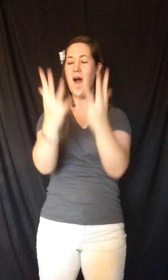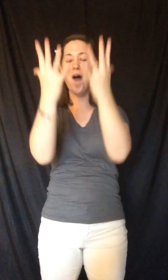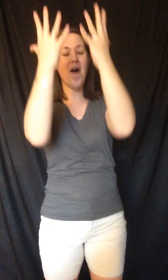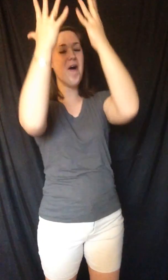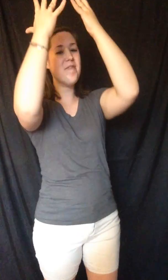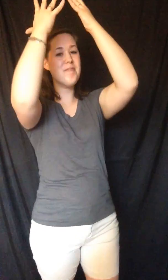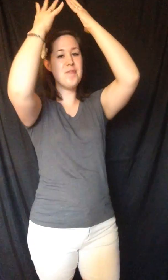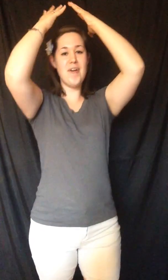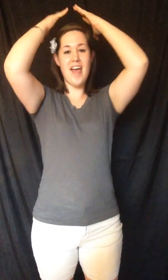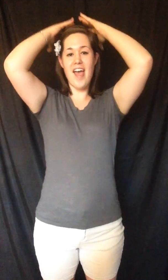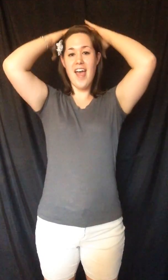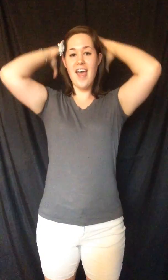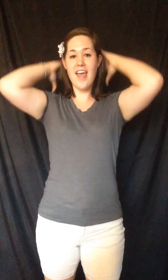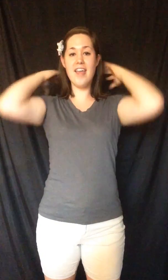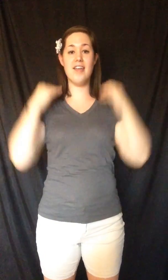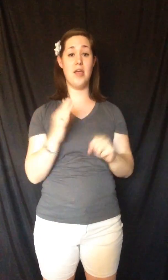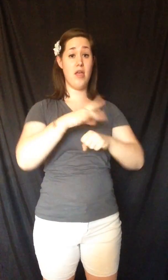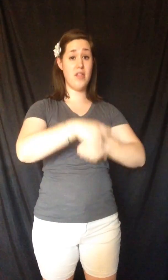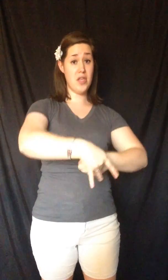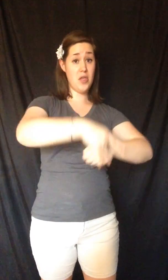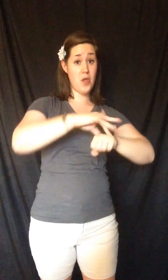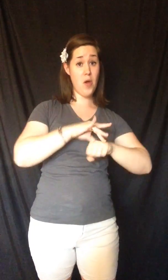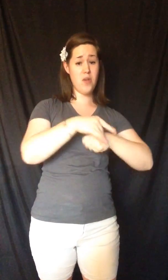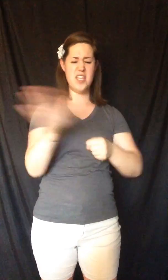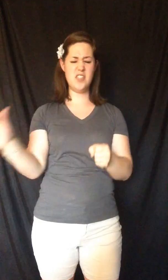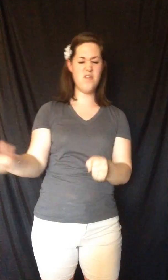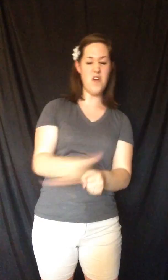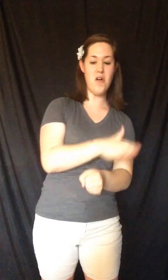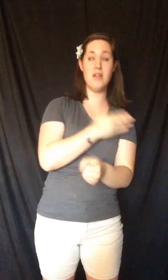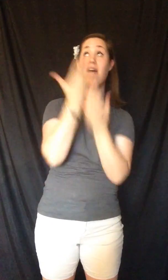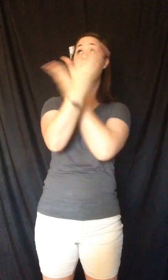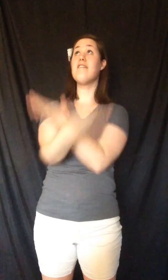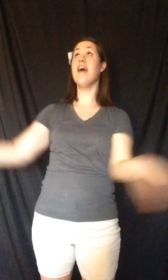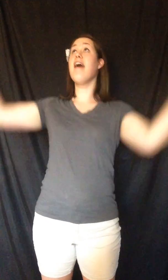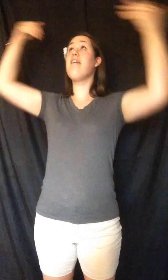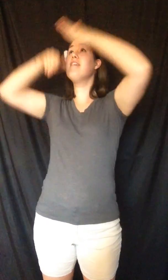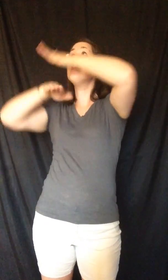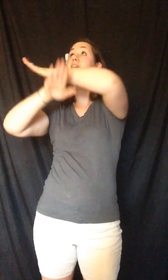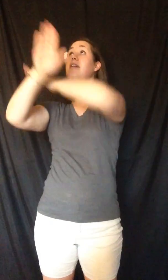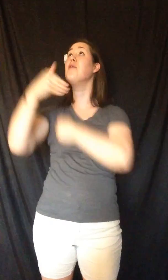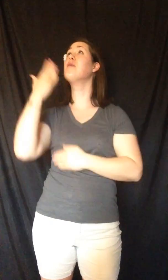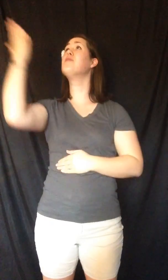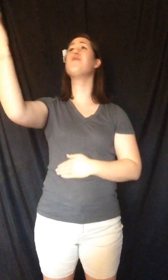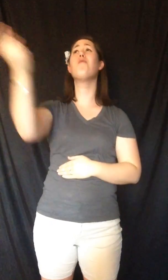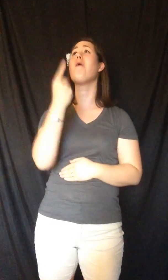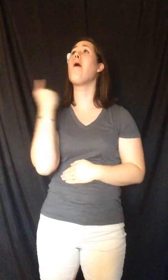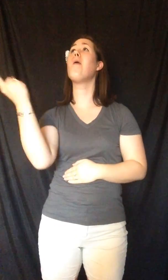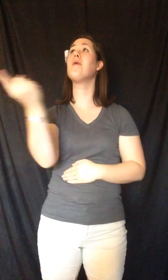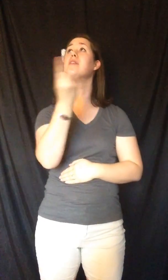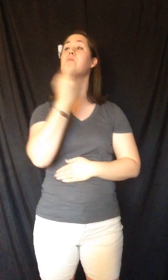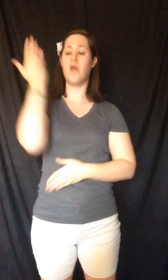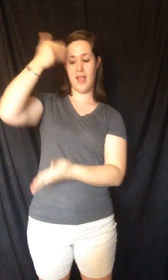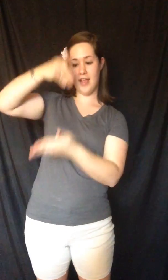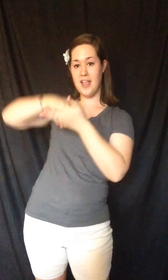Blown away. The earth is full of heaven. It's always breaking